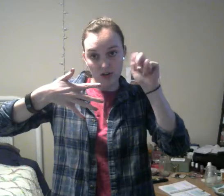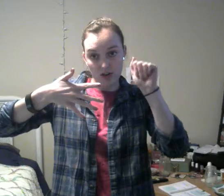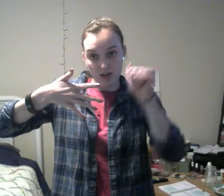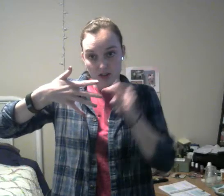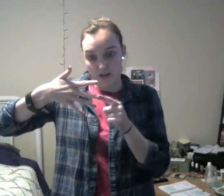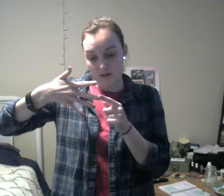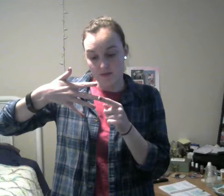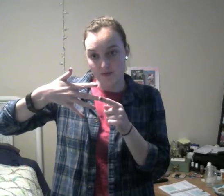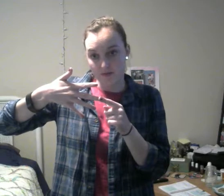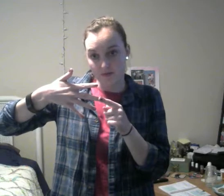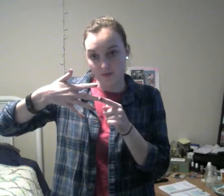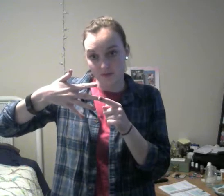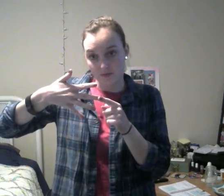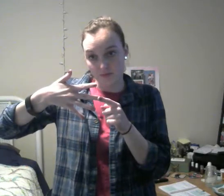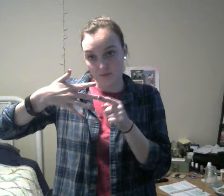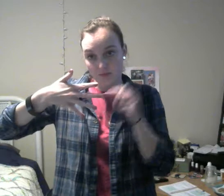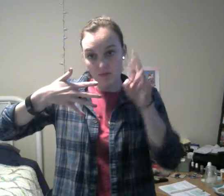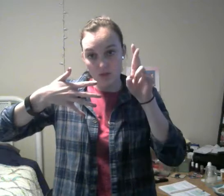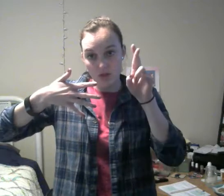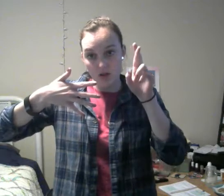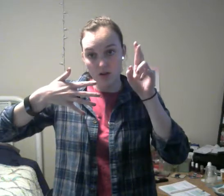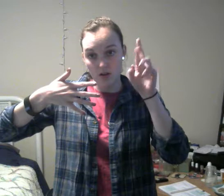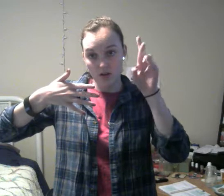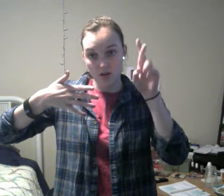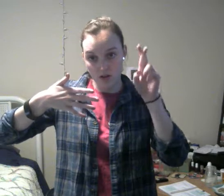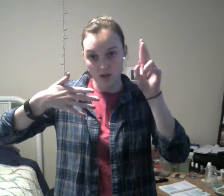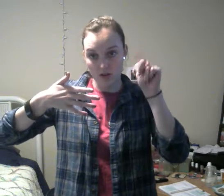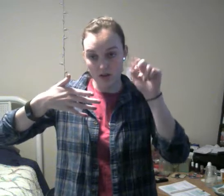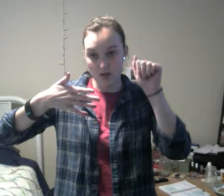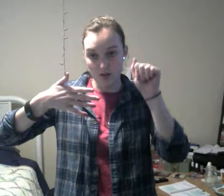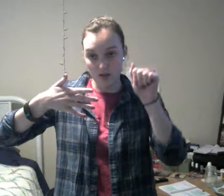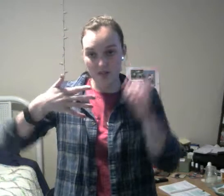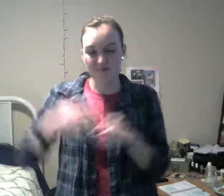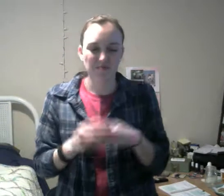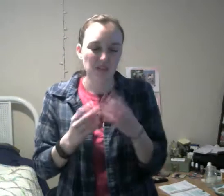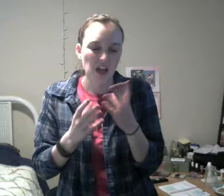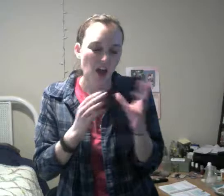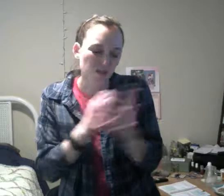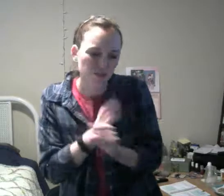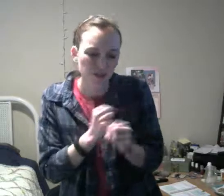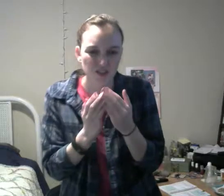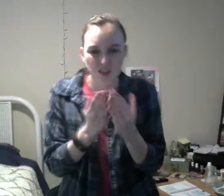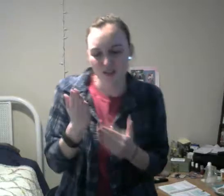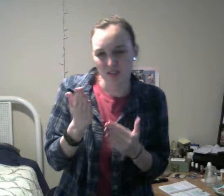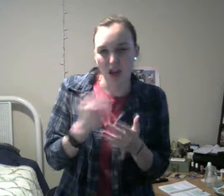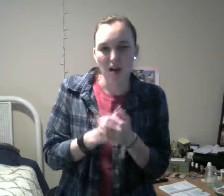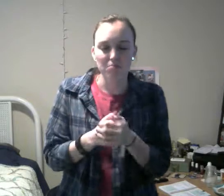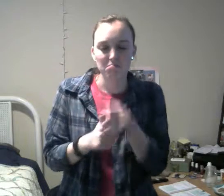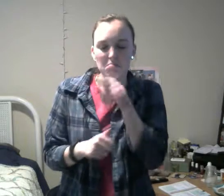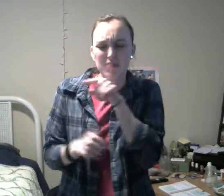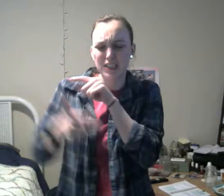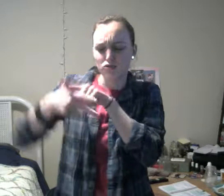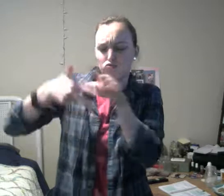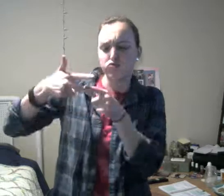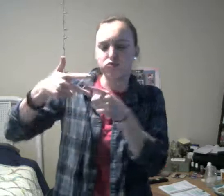is the ribosomal RNA. I'm missing probably some other ones, like microRNA would be another one. But these are the big ones that we're going to talk about in